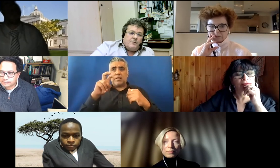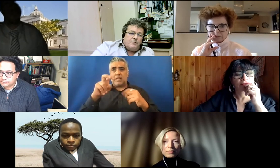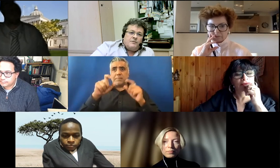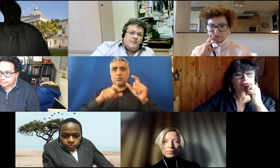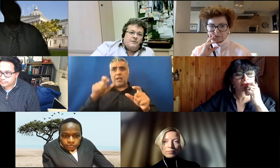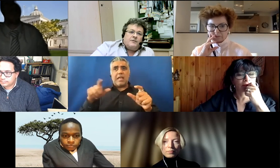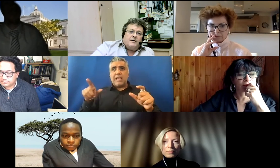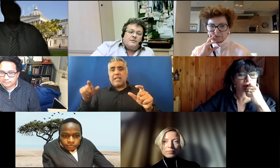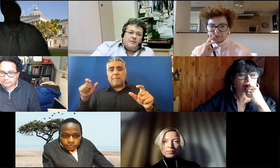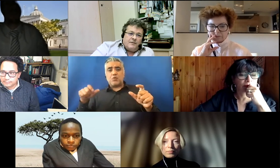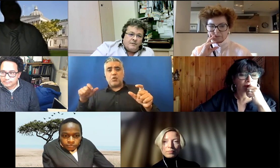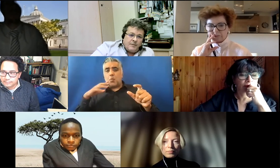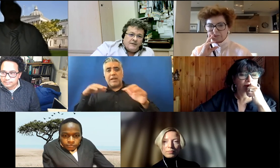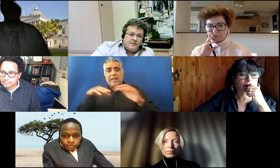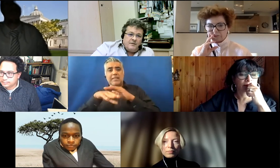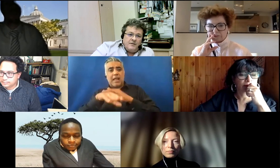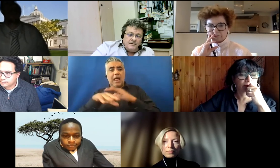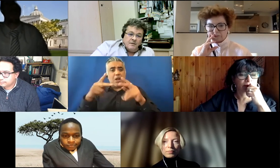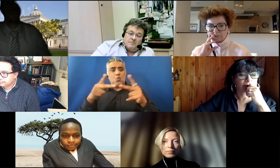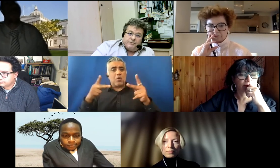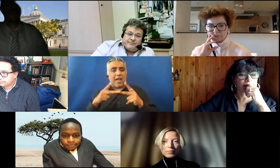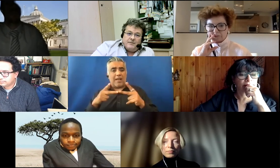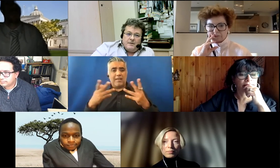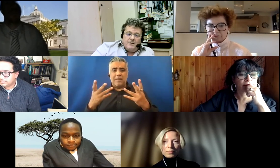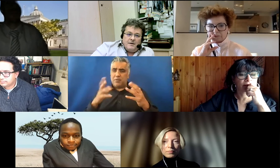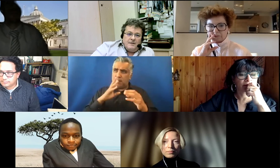not able to come into the place. So